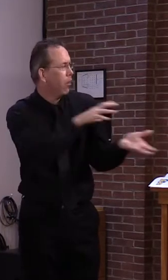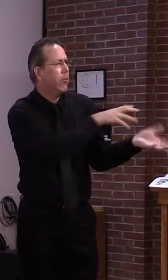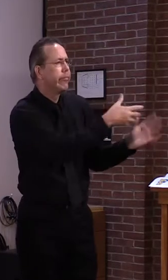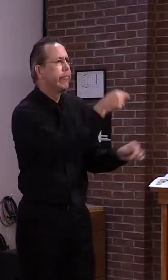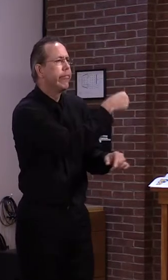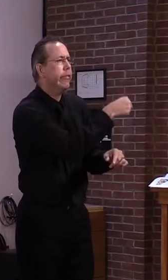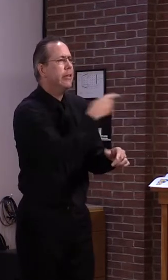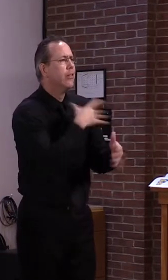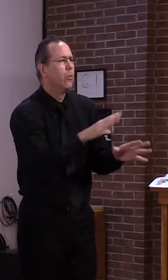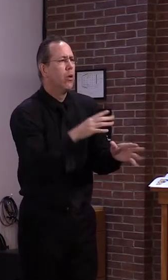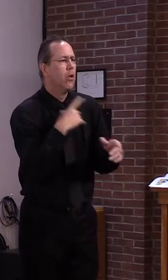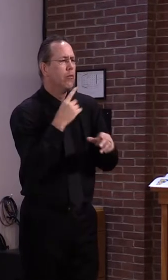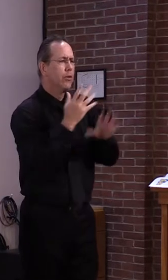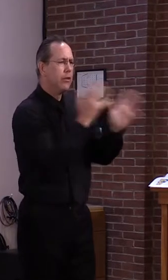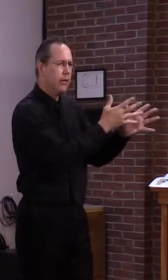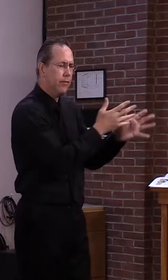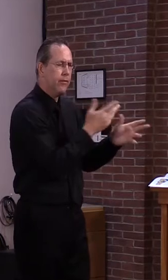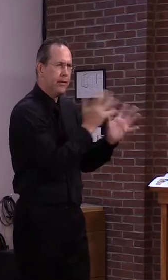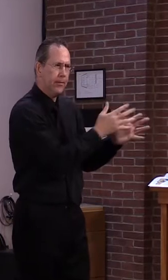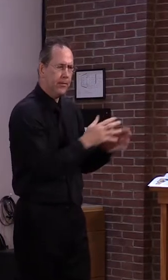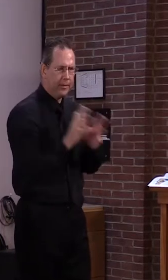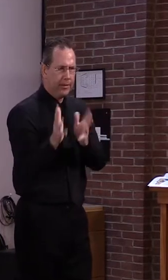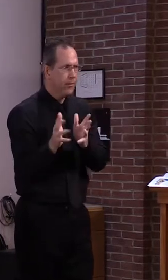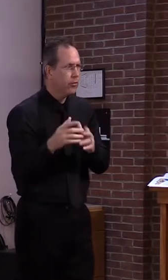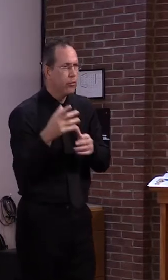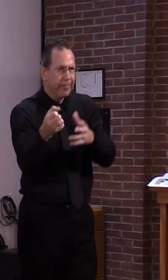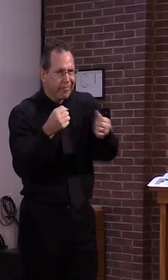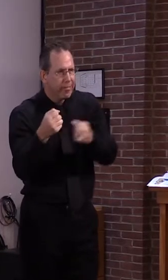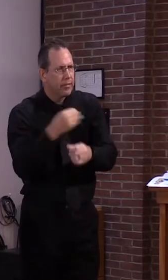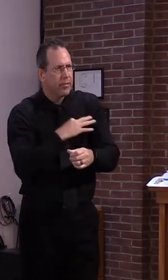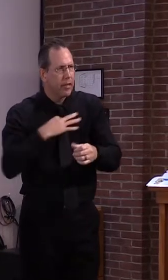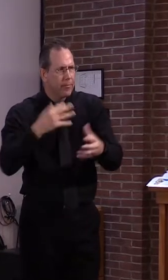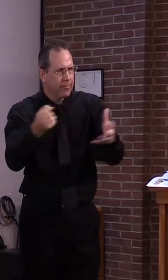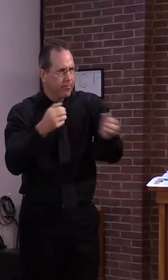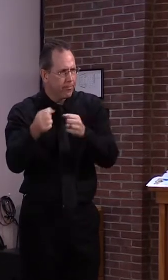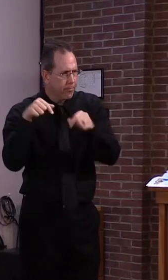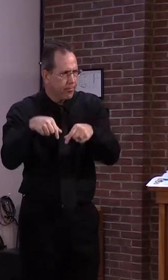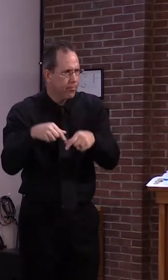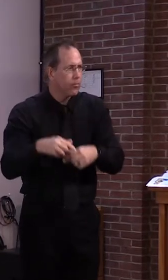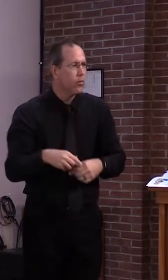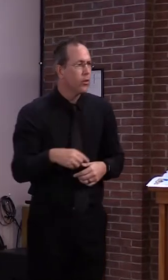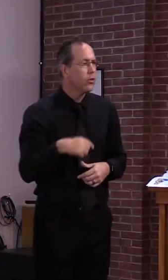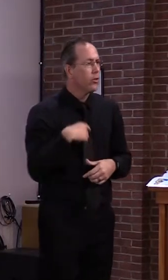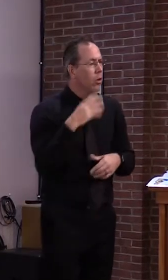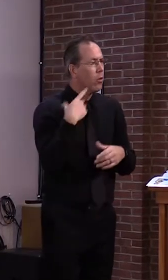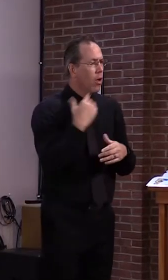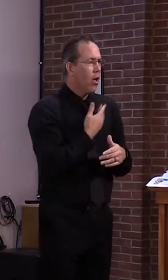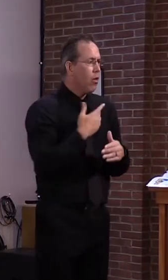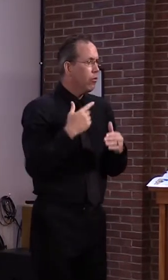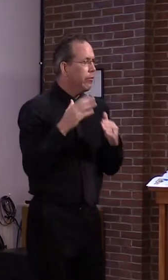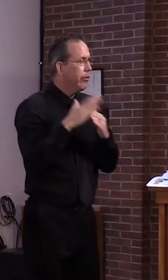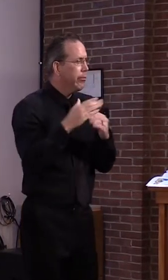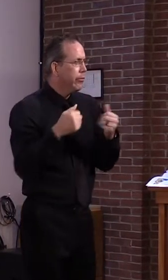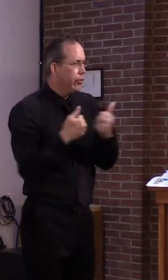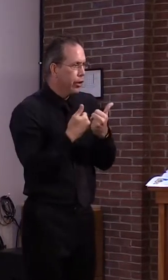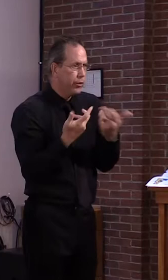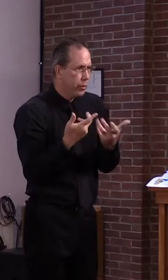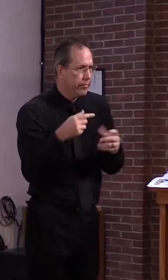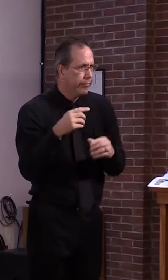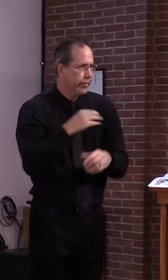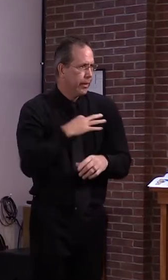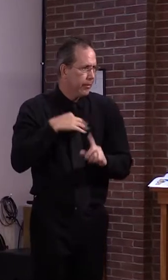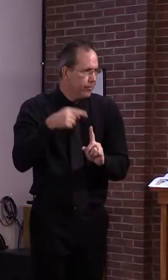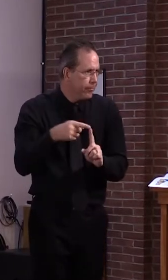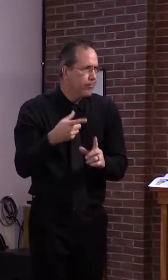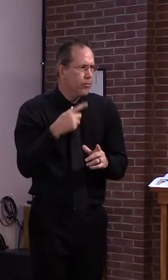main challenges of this initiative, but I really feel, along with our community partners, we're looking at how to